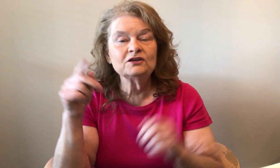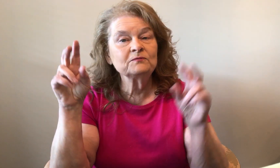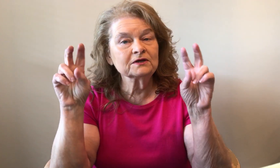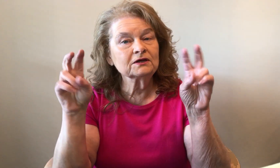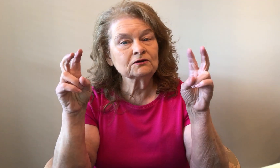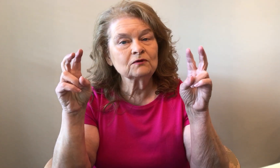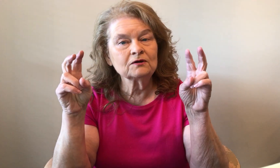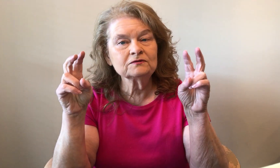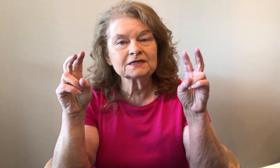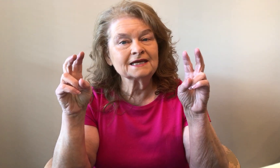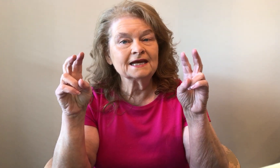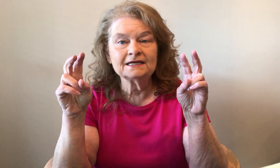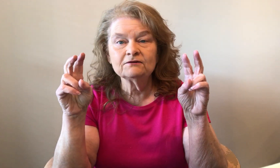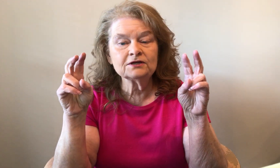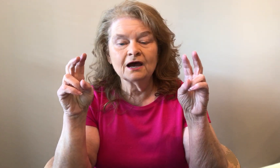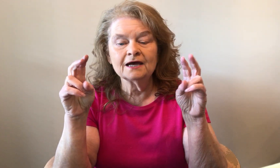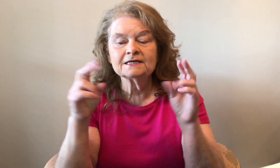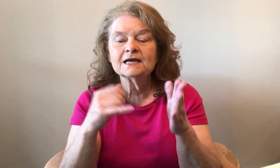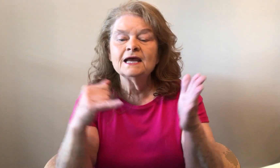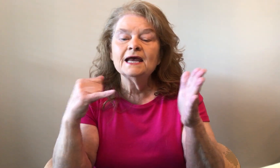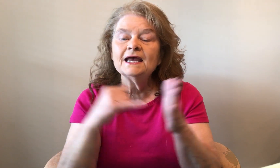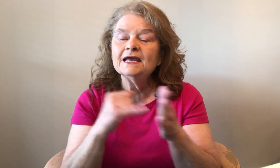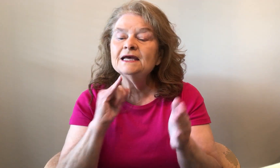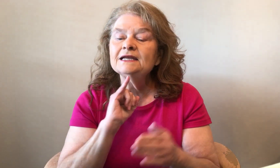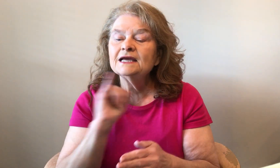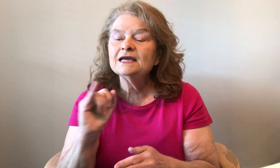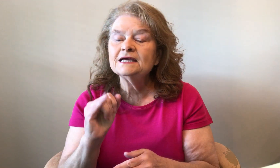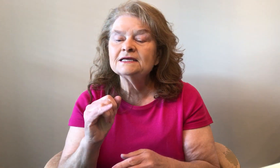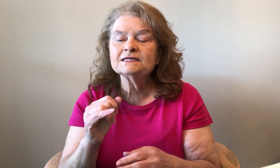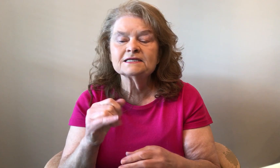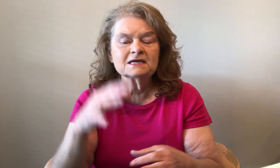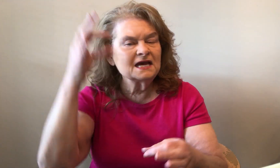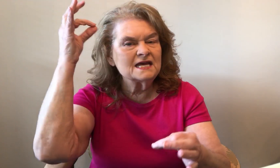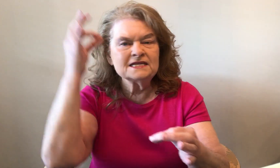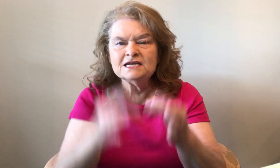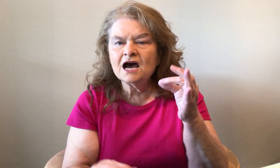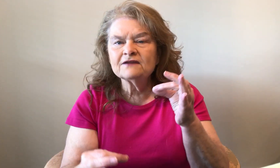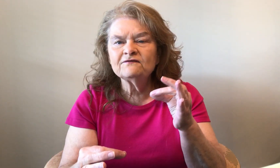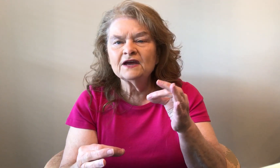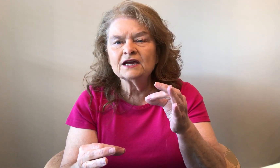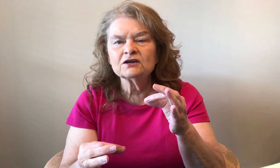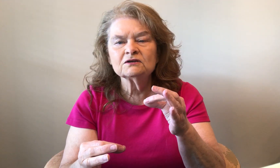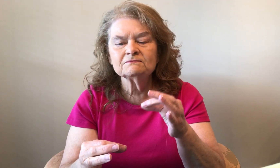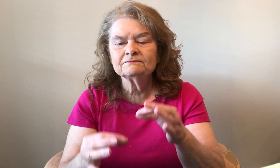put good quotes again or not, it is not fair